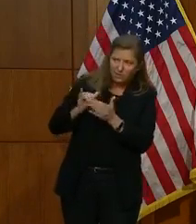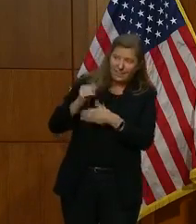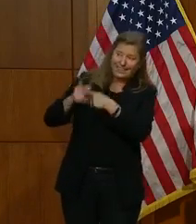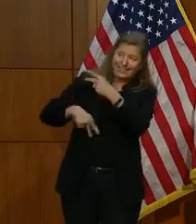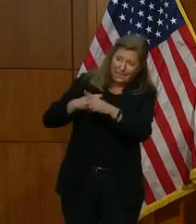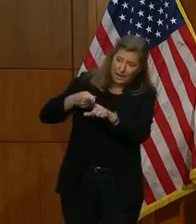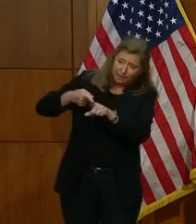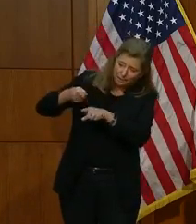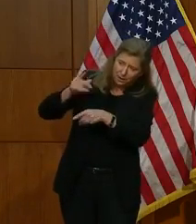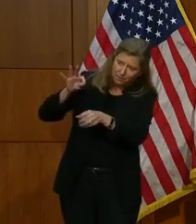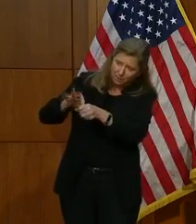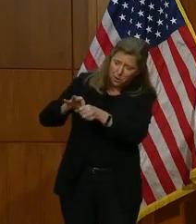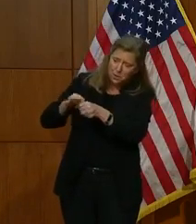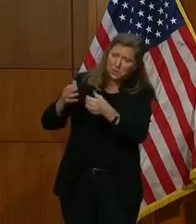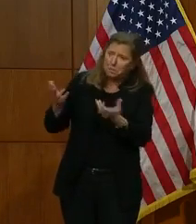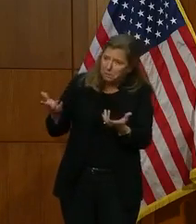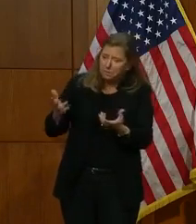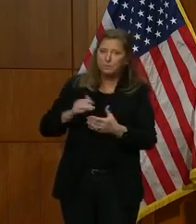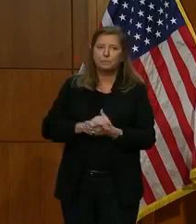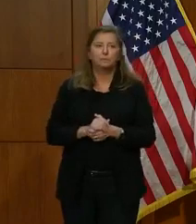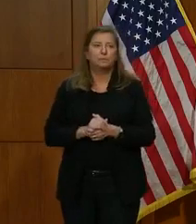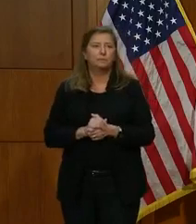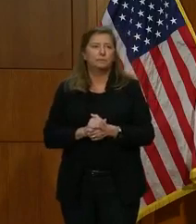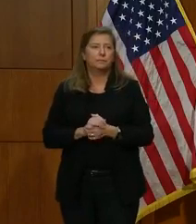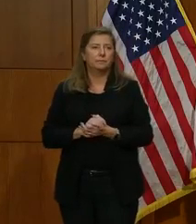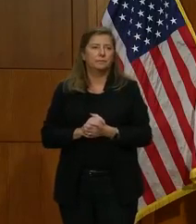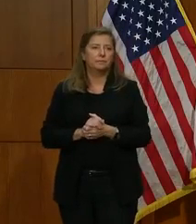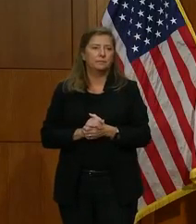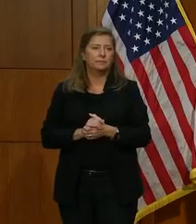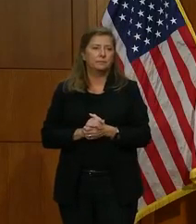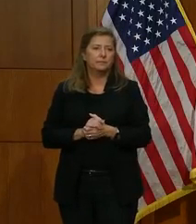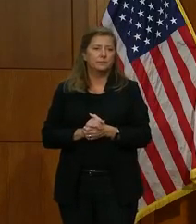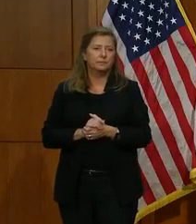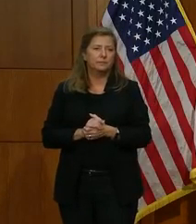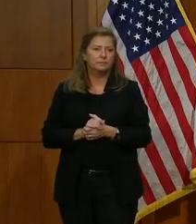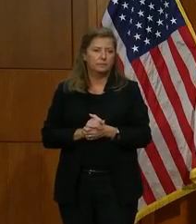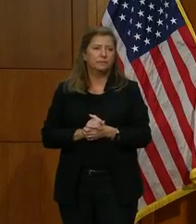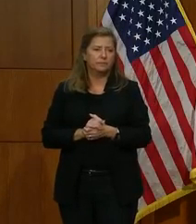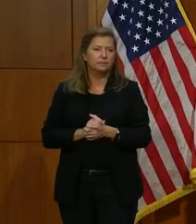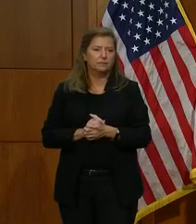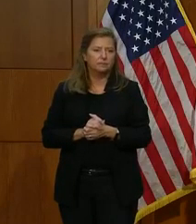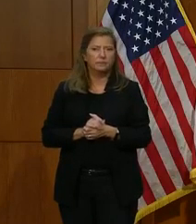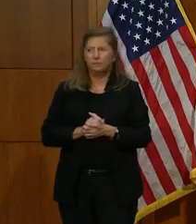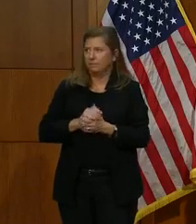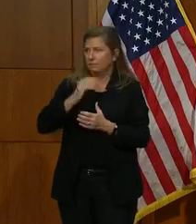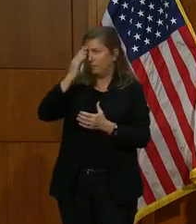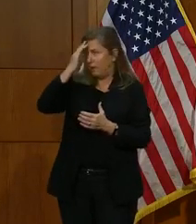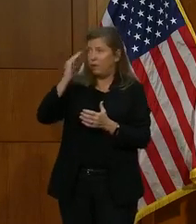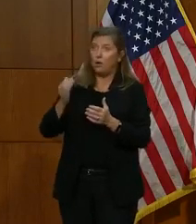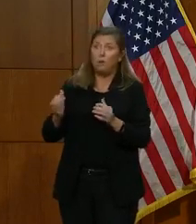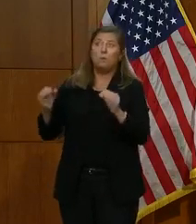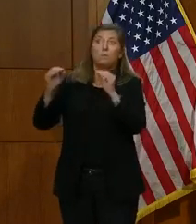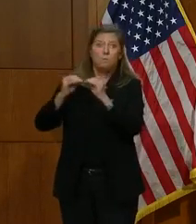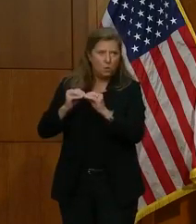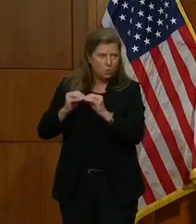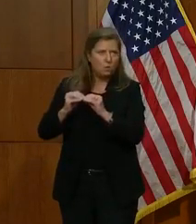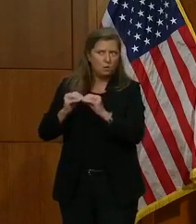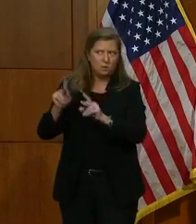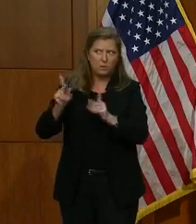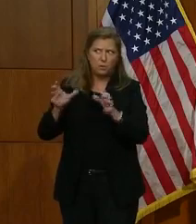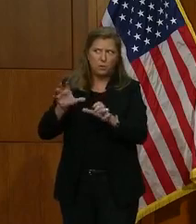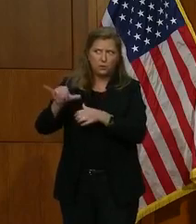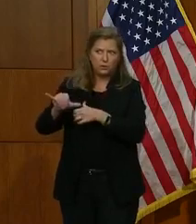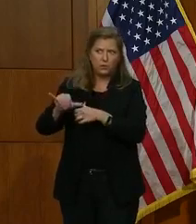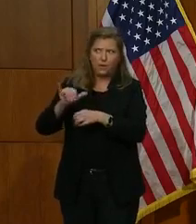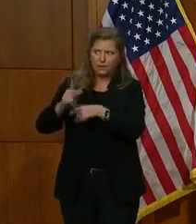voting. That said, there was definitely an increase in this in that